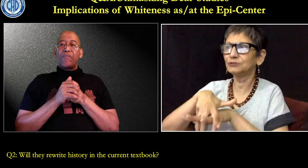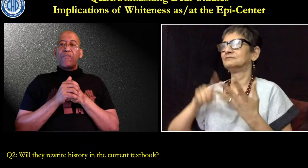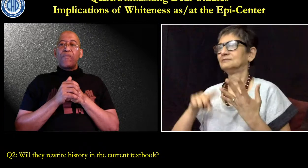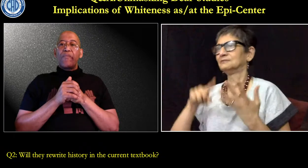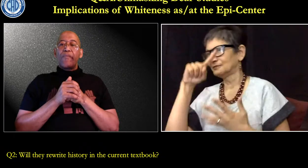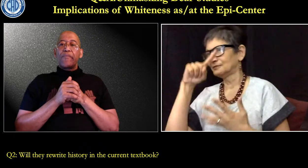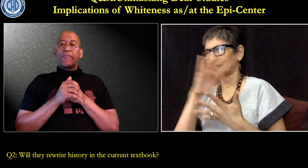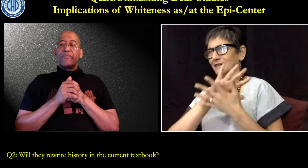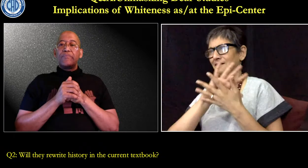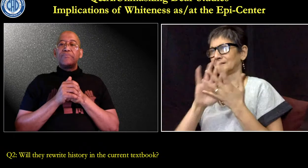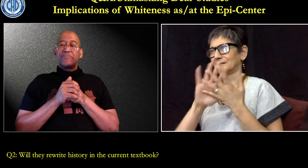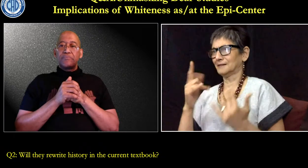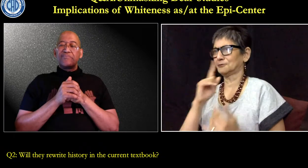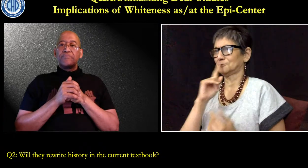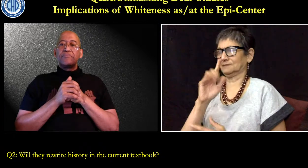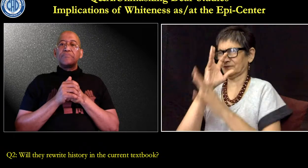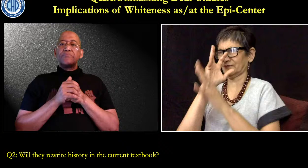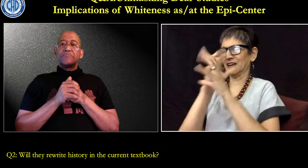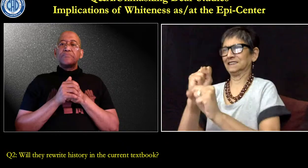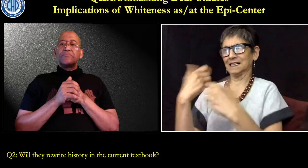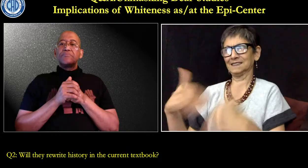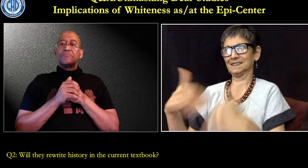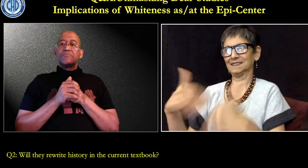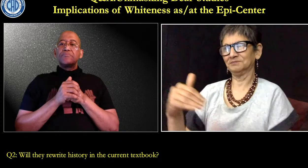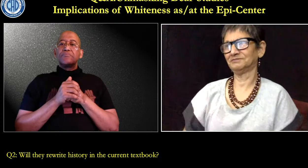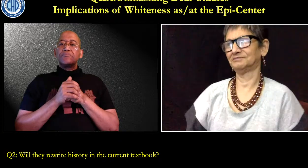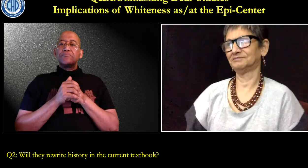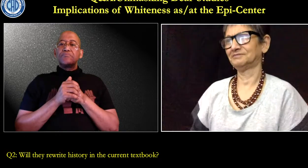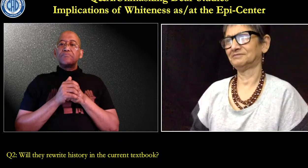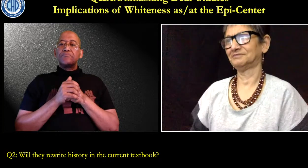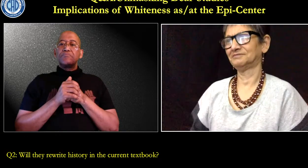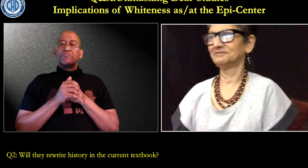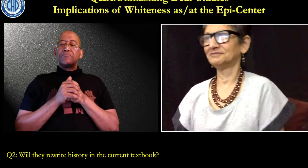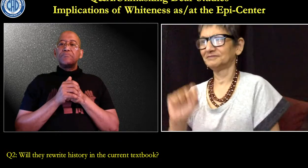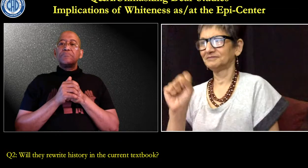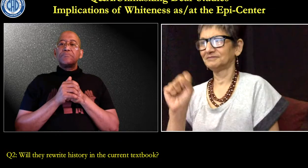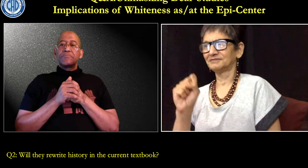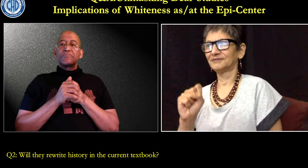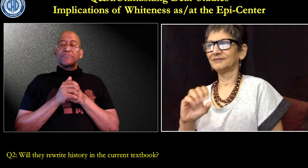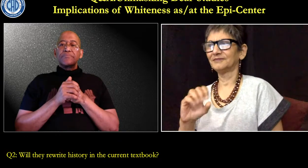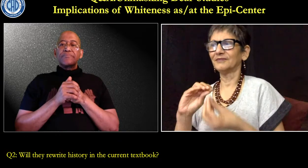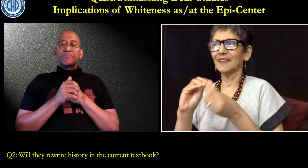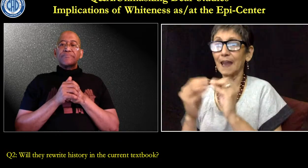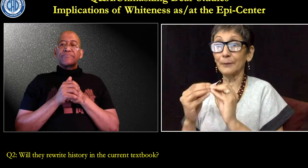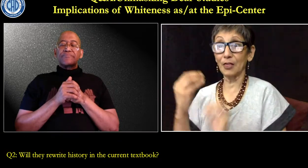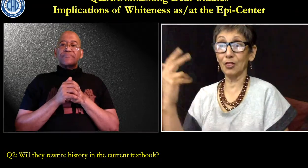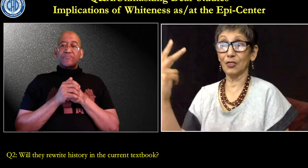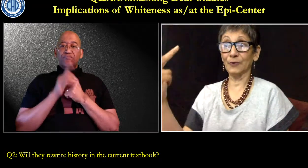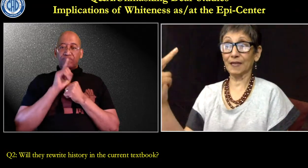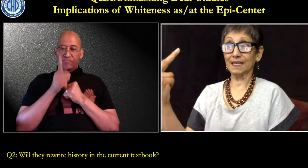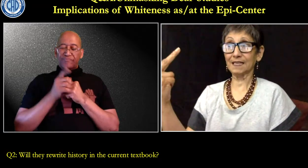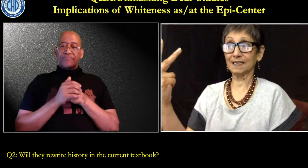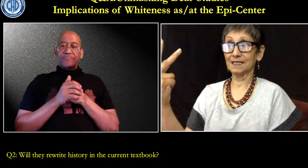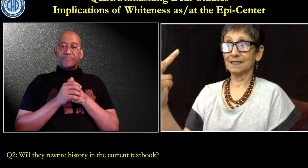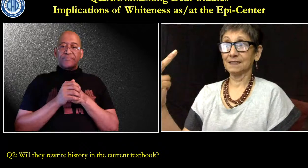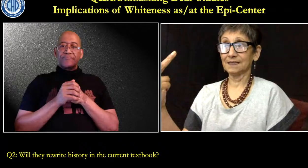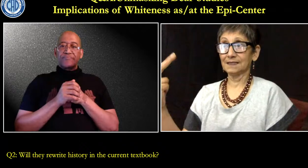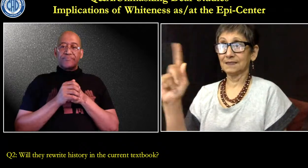the Hispanic, we've got the all of the different cultures. It's very, very